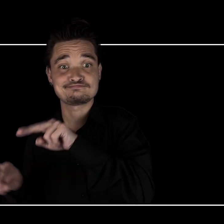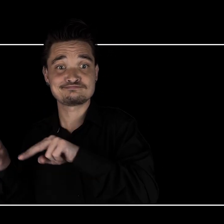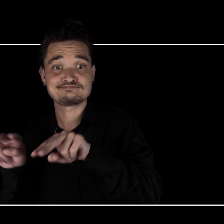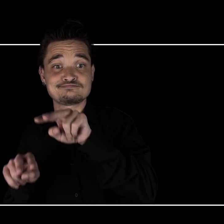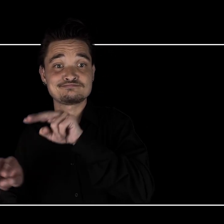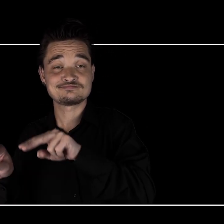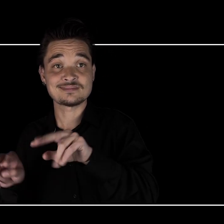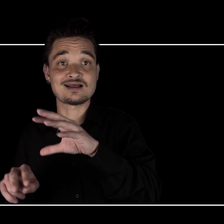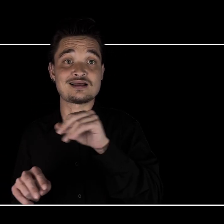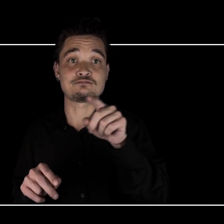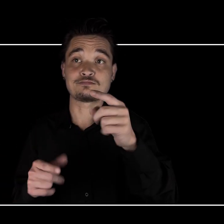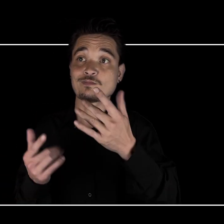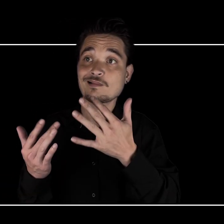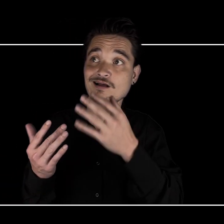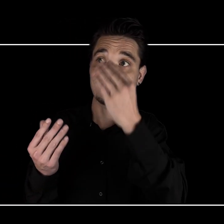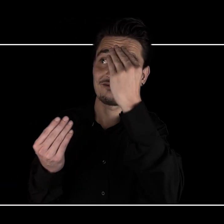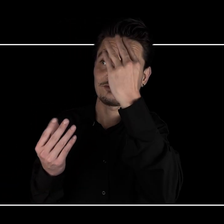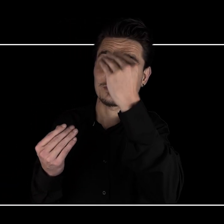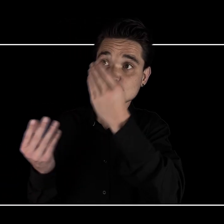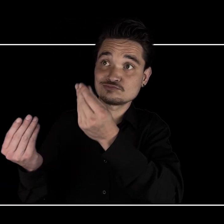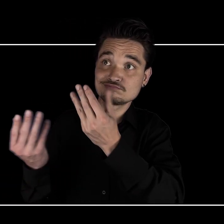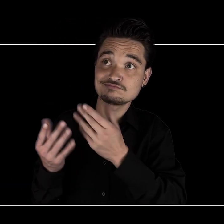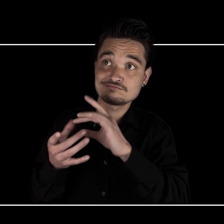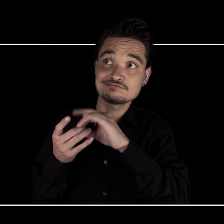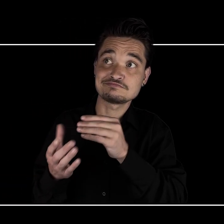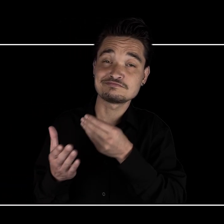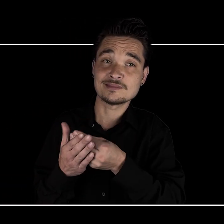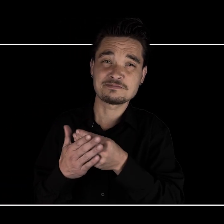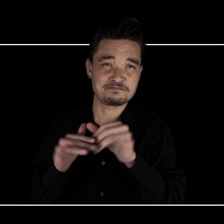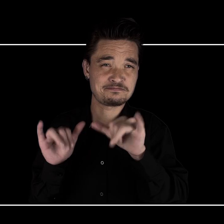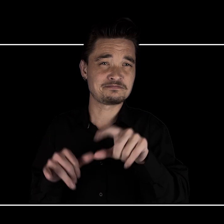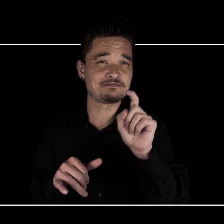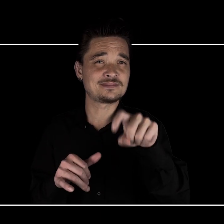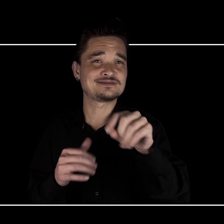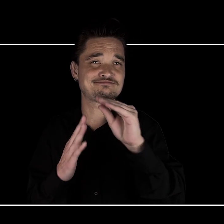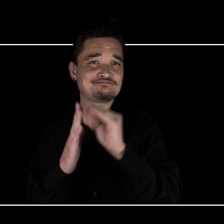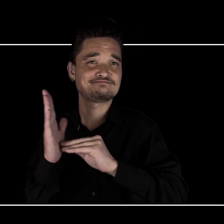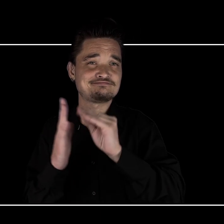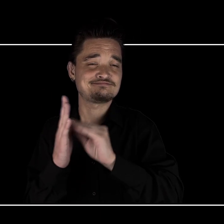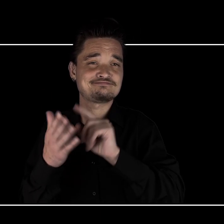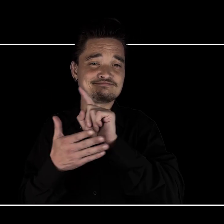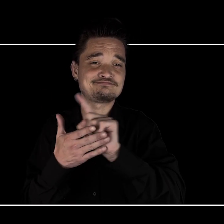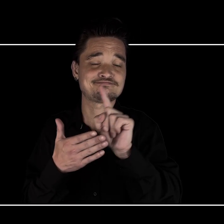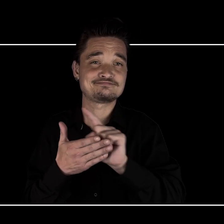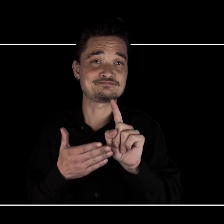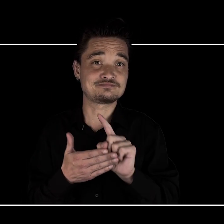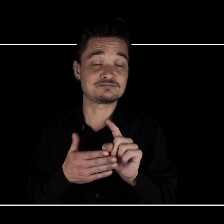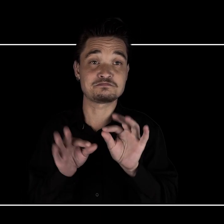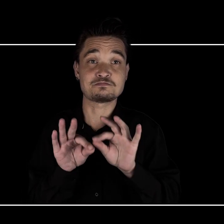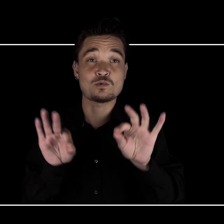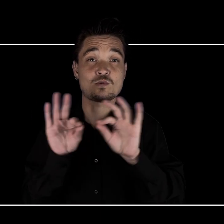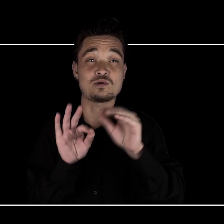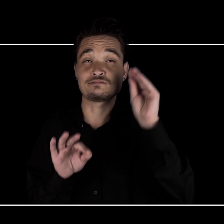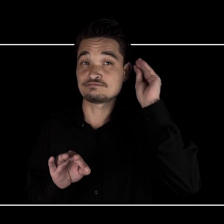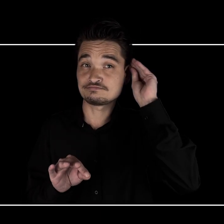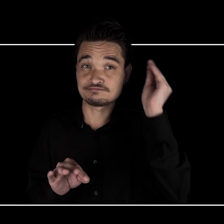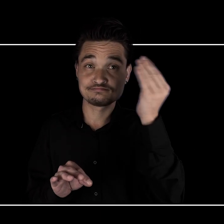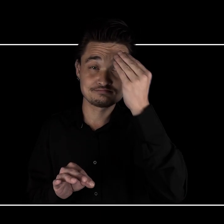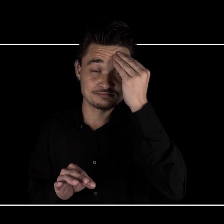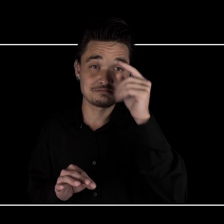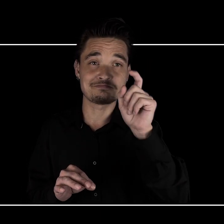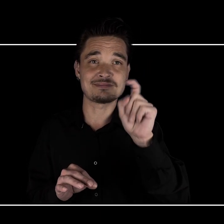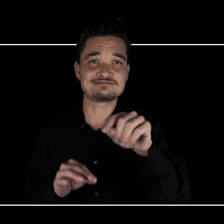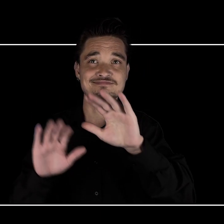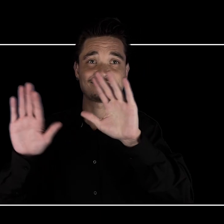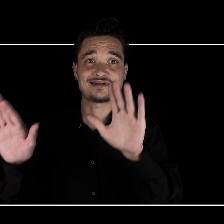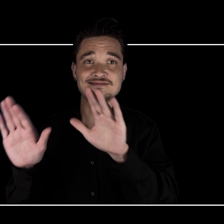you are waiting for payment details. You need to file your claim between the Sunday and Friday after